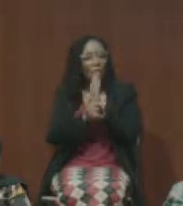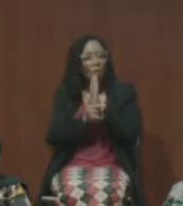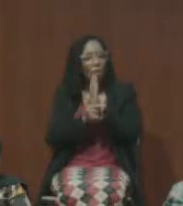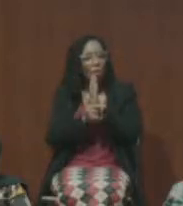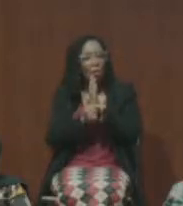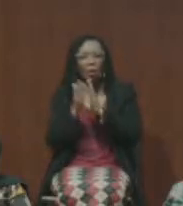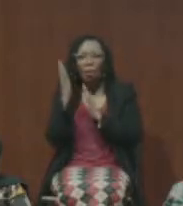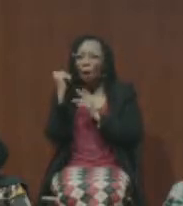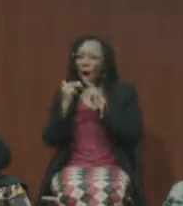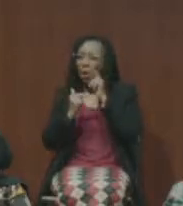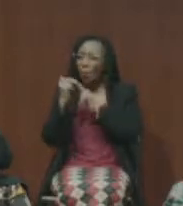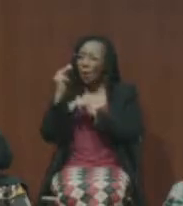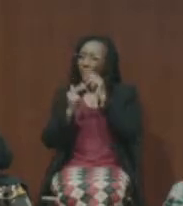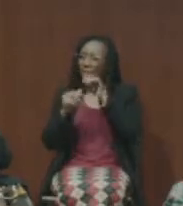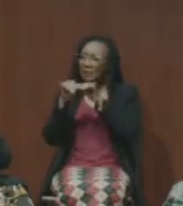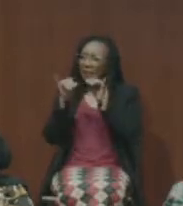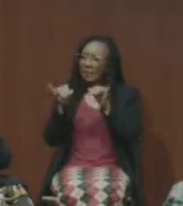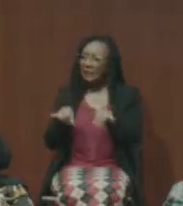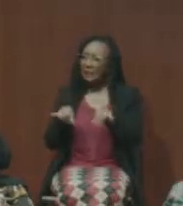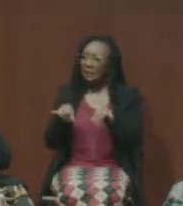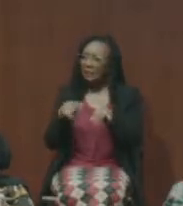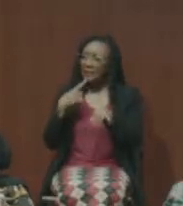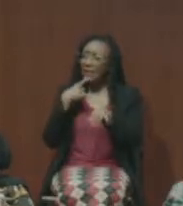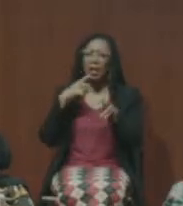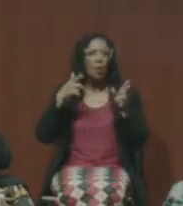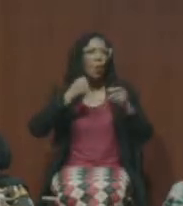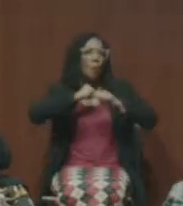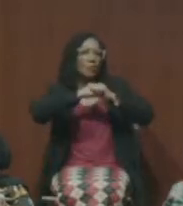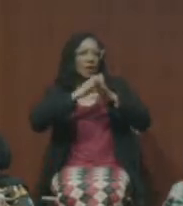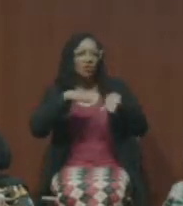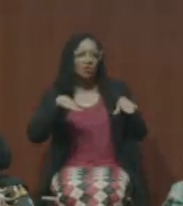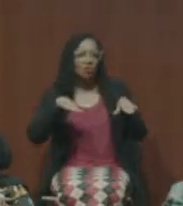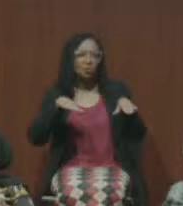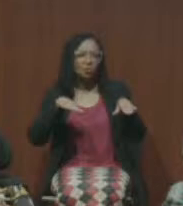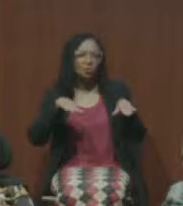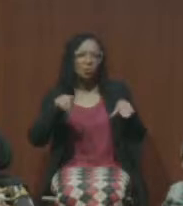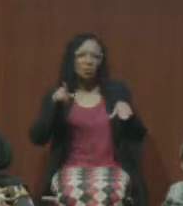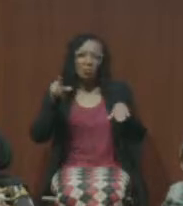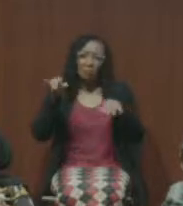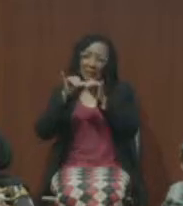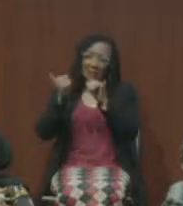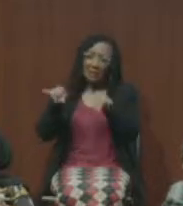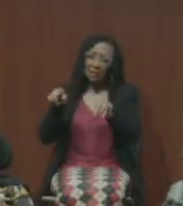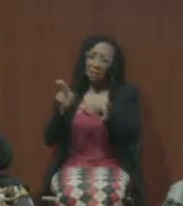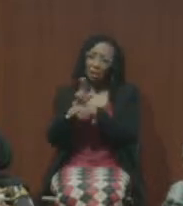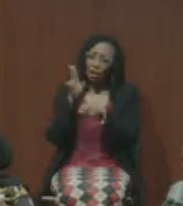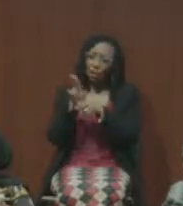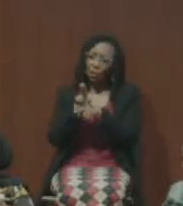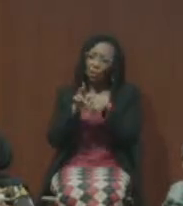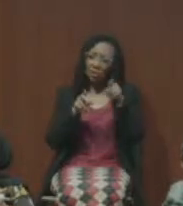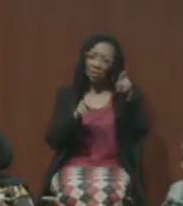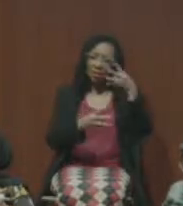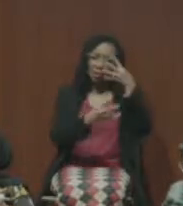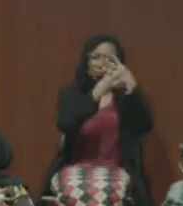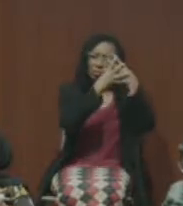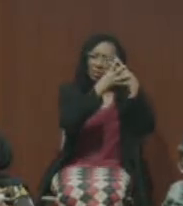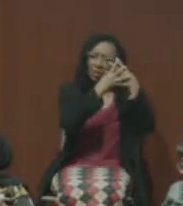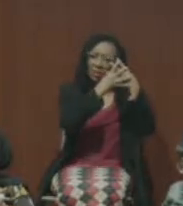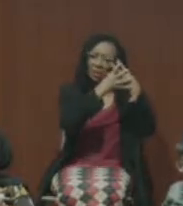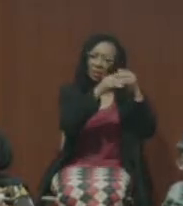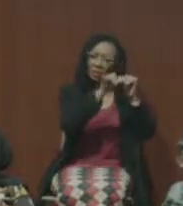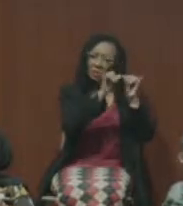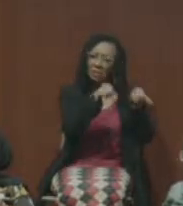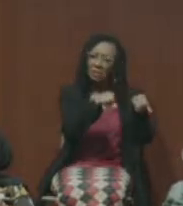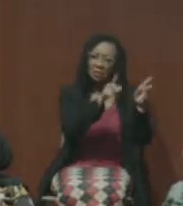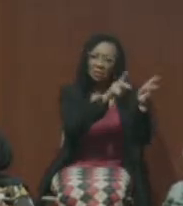would we build a system that we claim is to protect children that is using the blueprint from the prison industrial